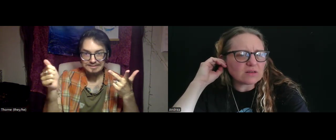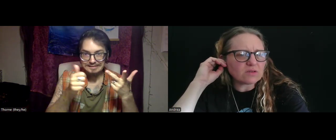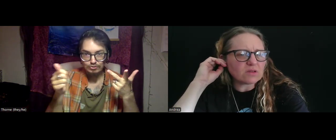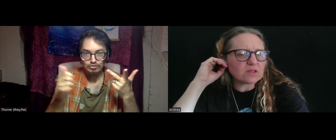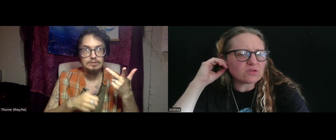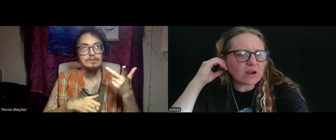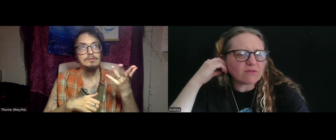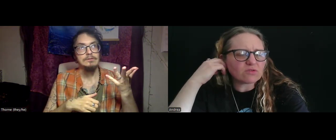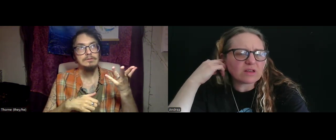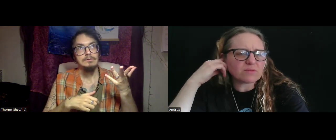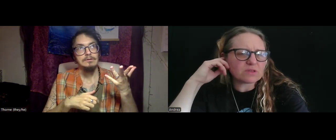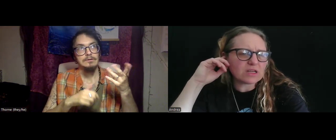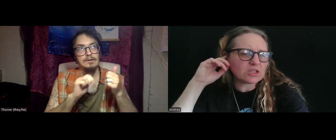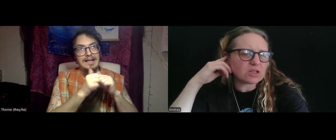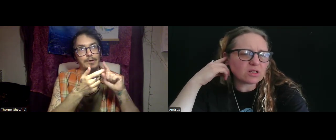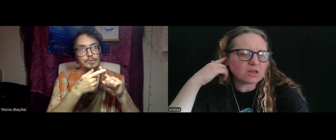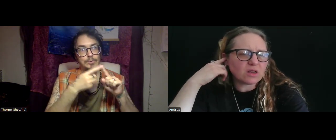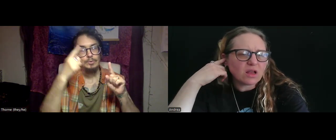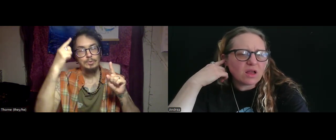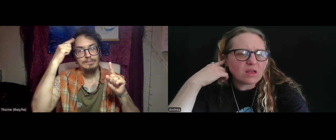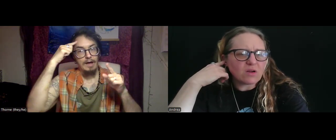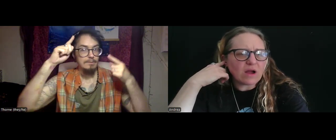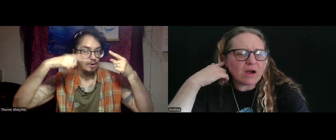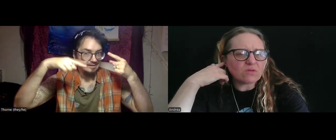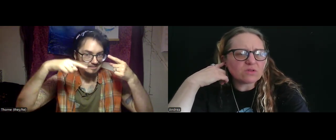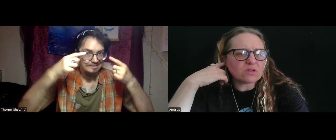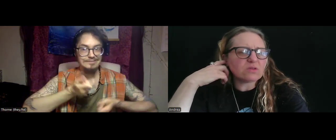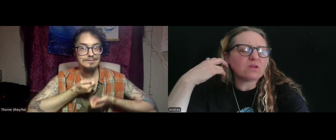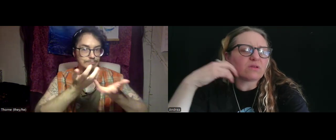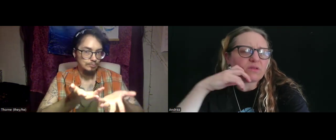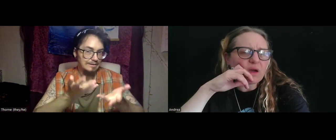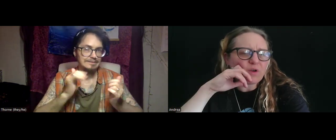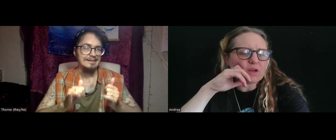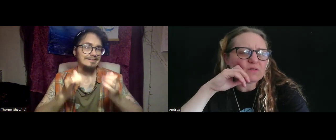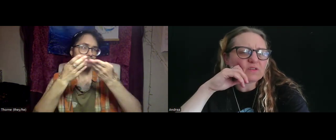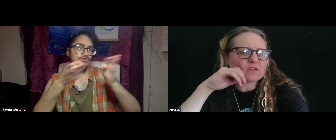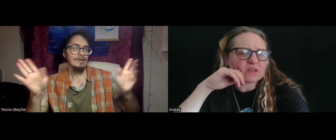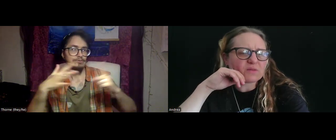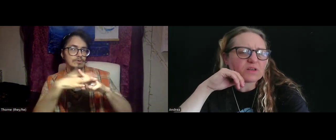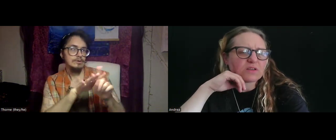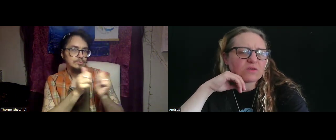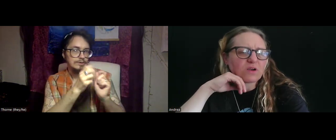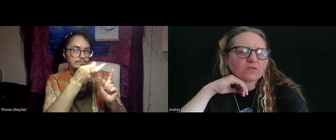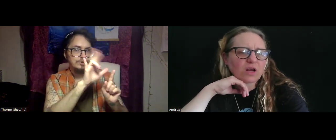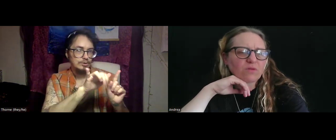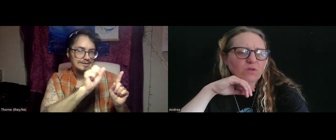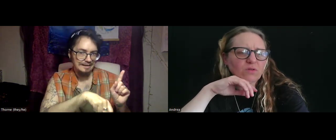technical things, travel, transportation, how to, the thought process and expression, those are all general